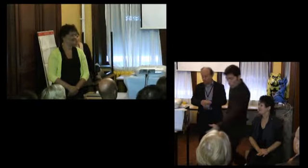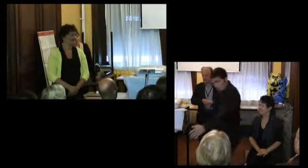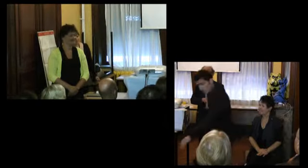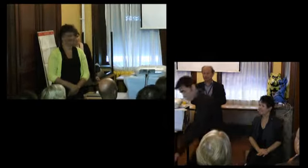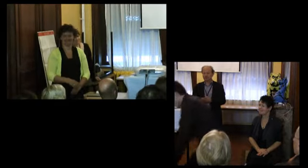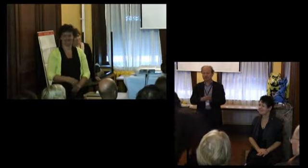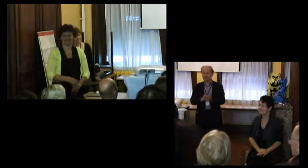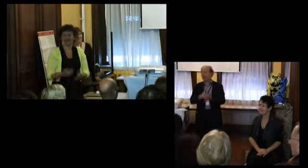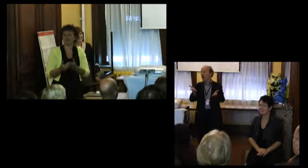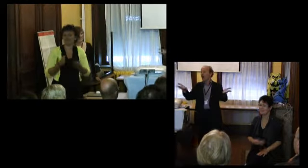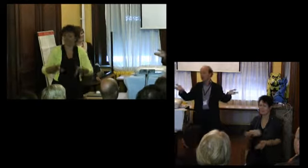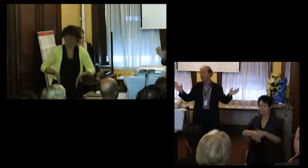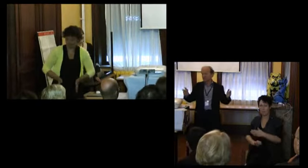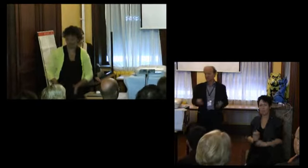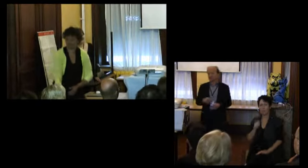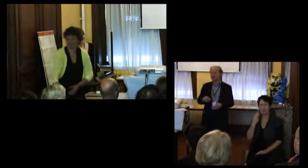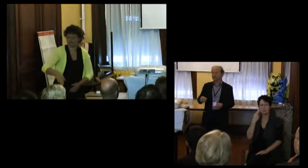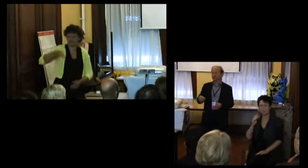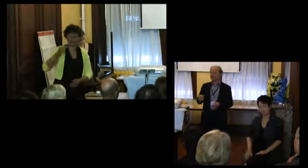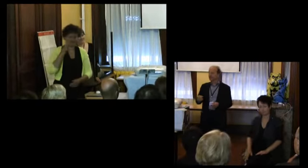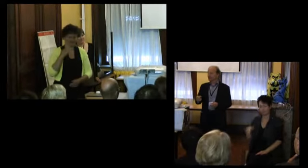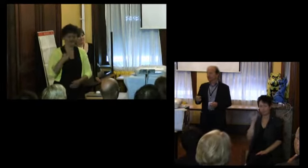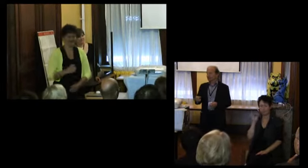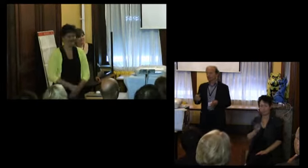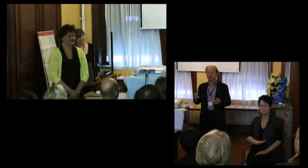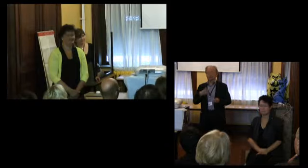Since I was born, sorry. And